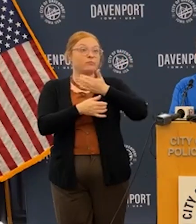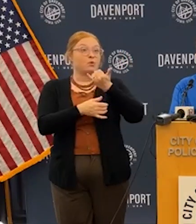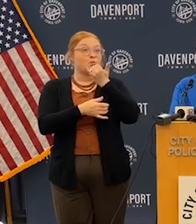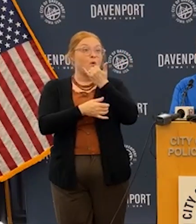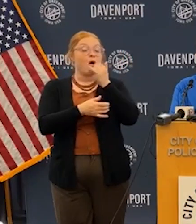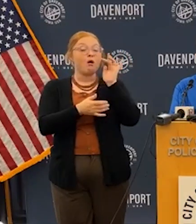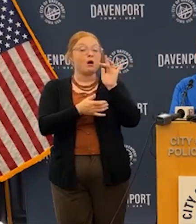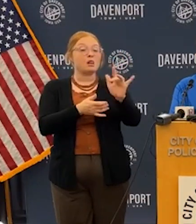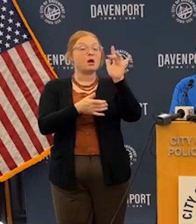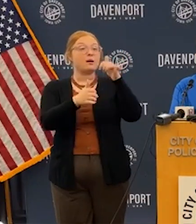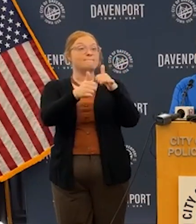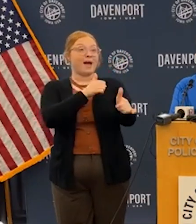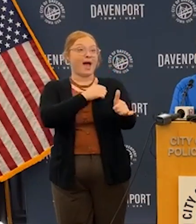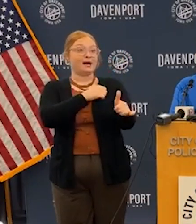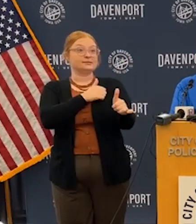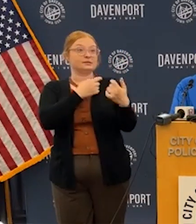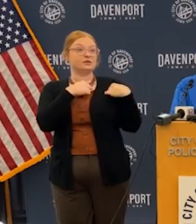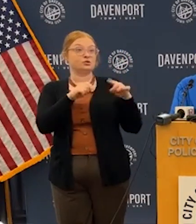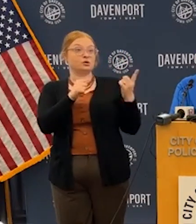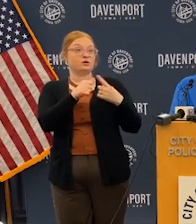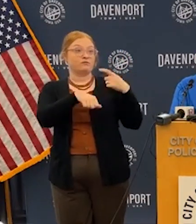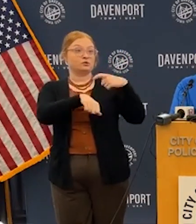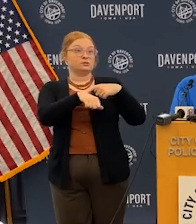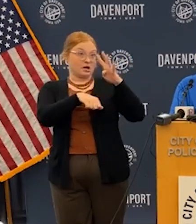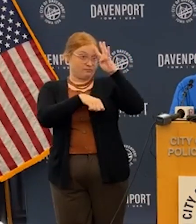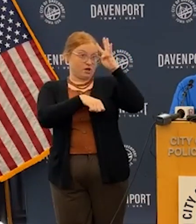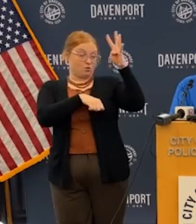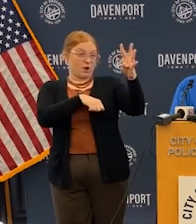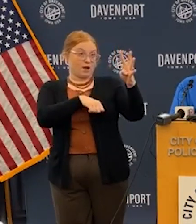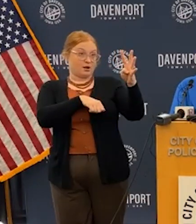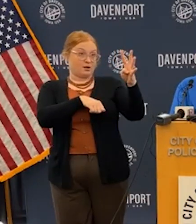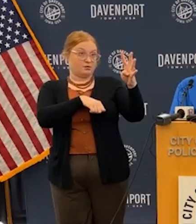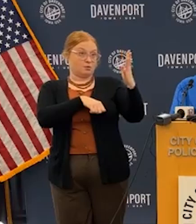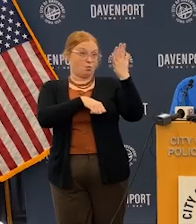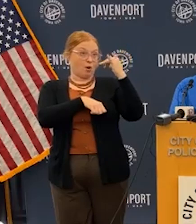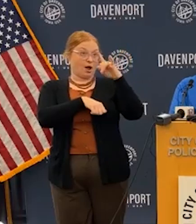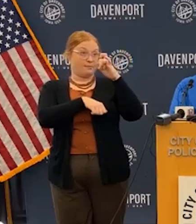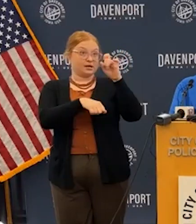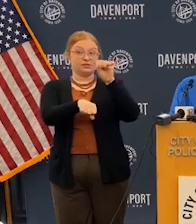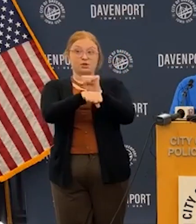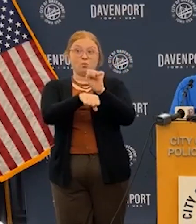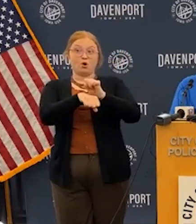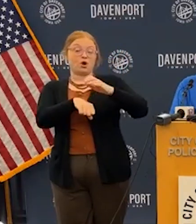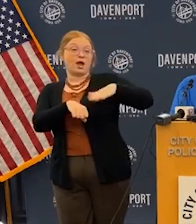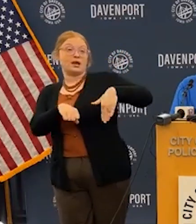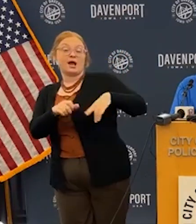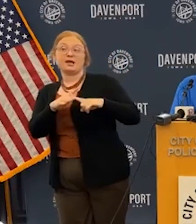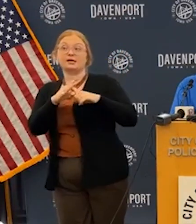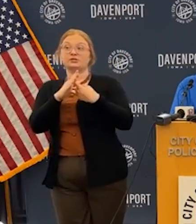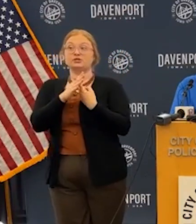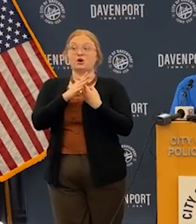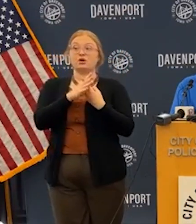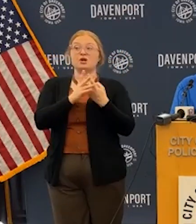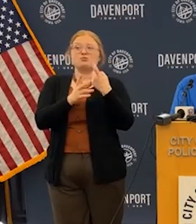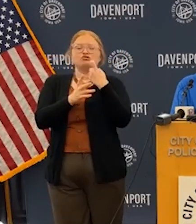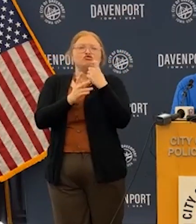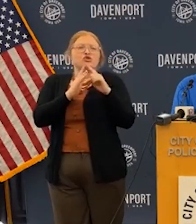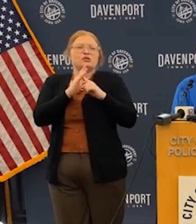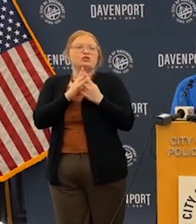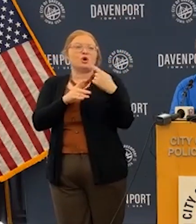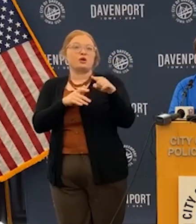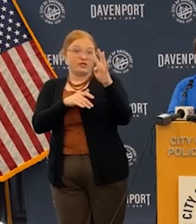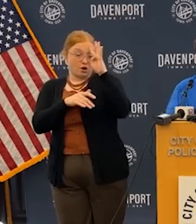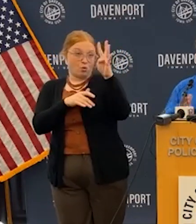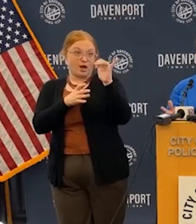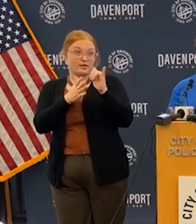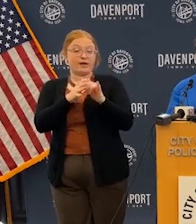when they created it, right? The work hadn't even started. It was just starting when they created the inspection task. So then when they came back